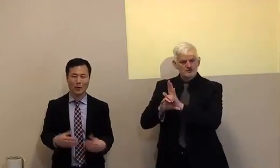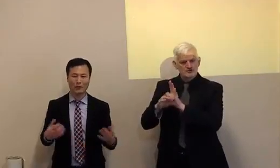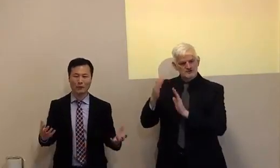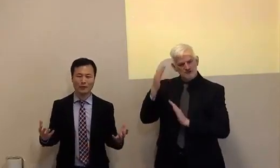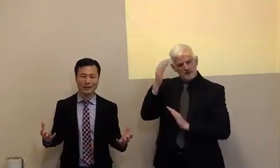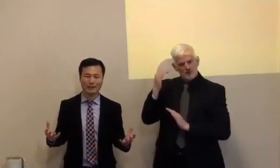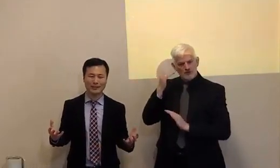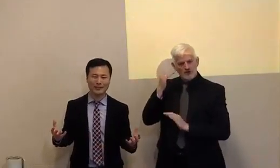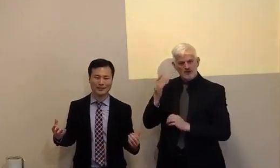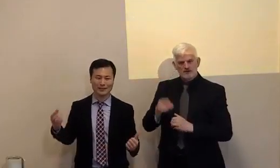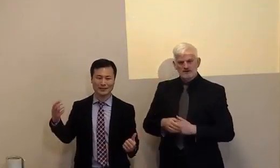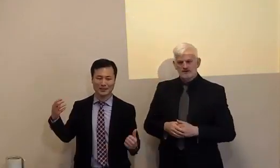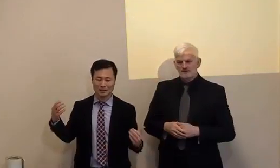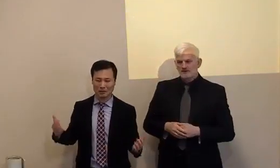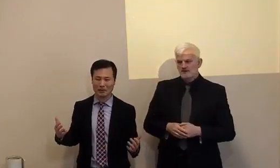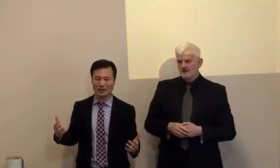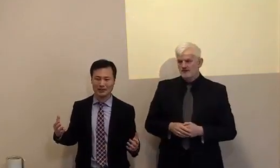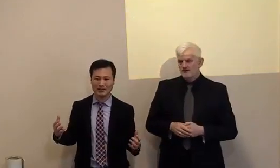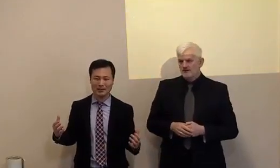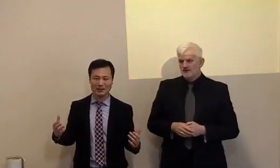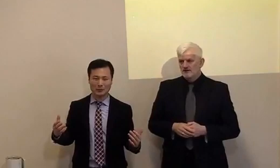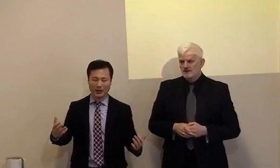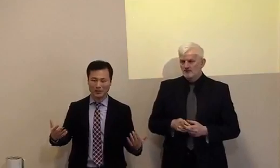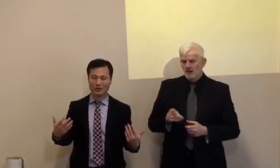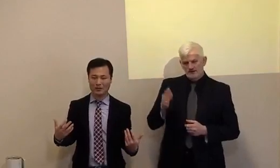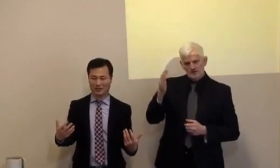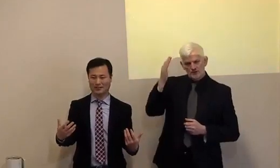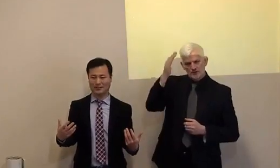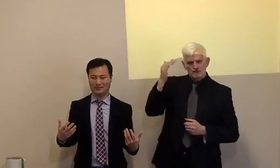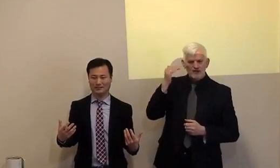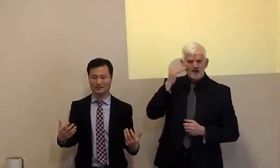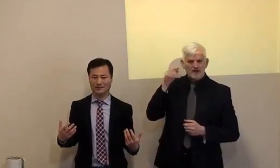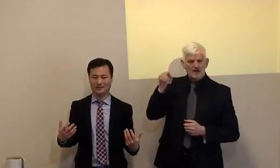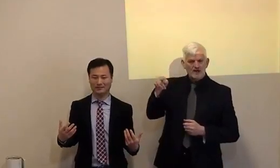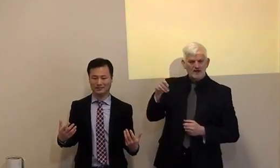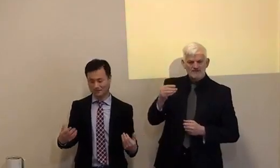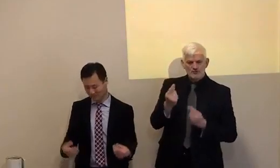What do you think in Korea waiting for us?